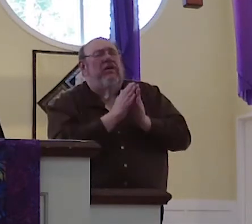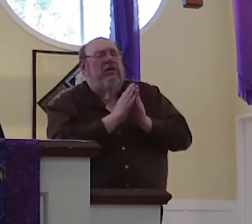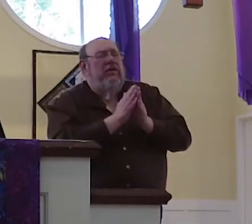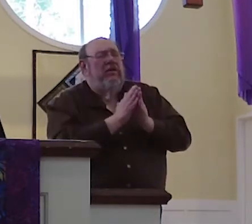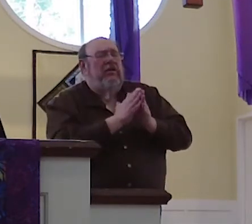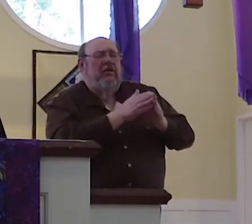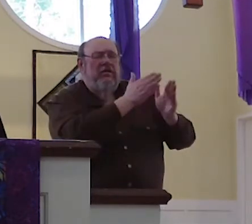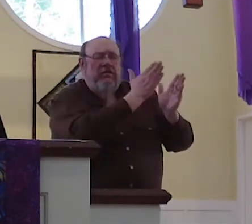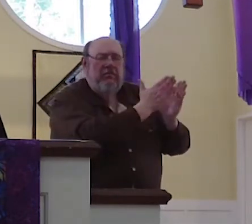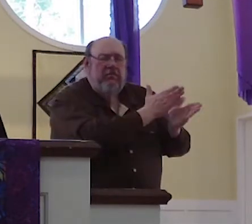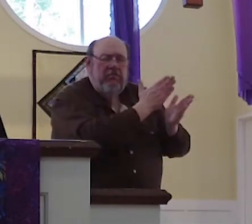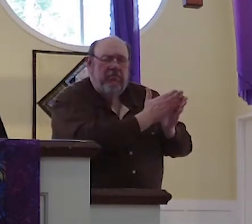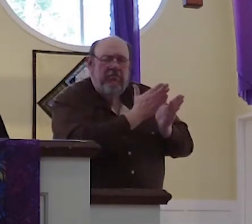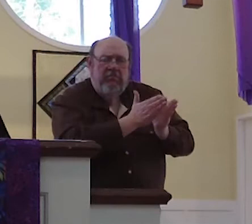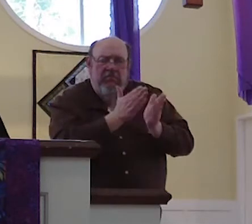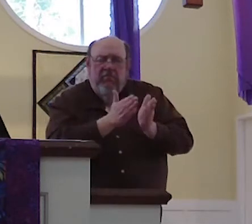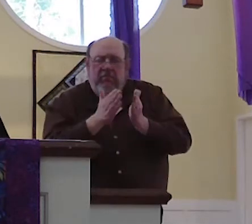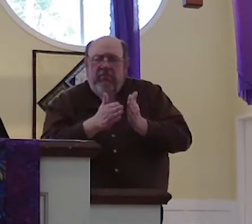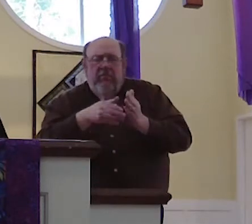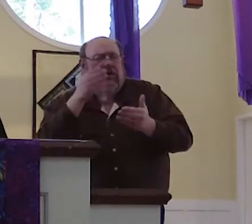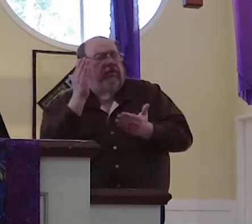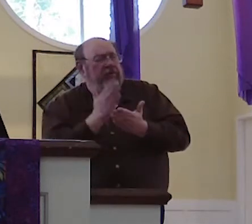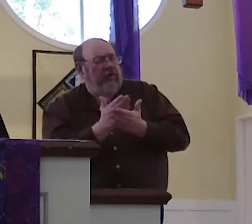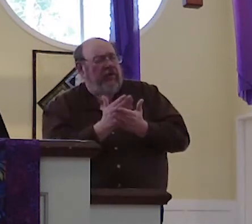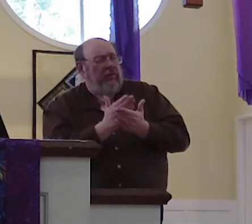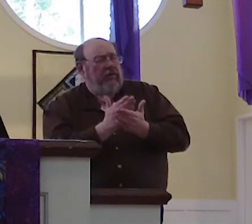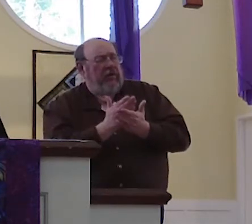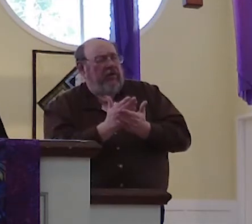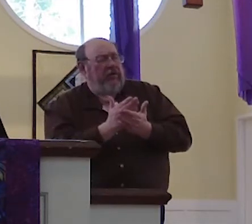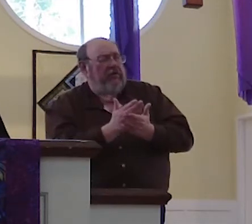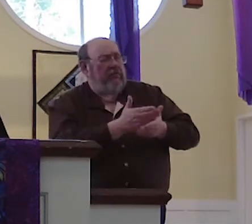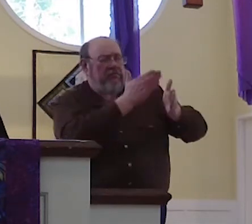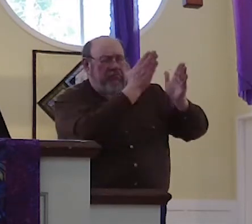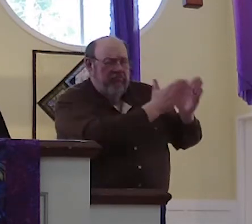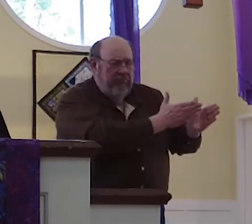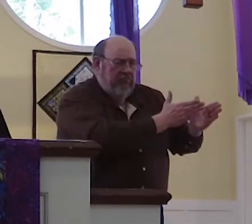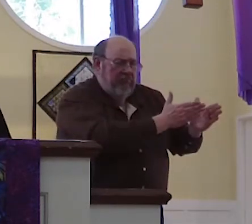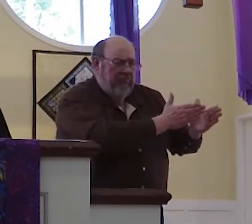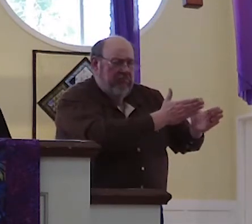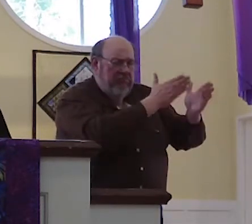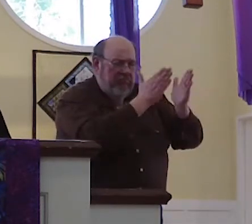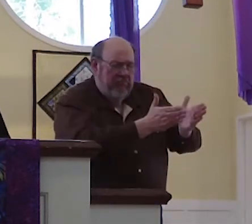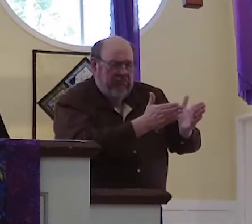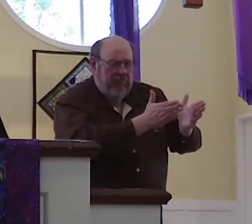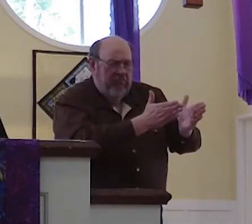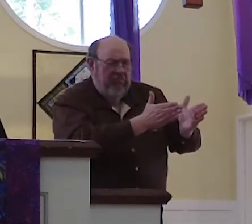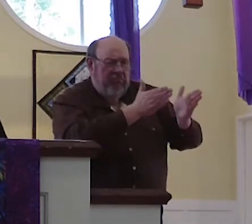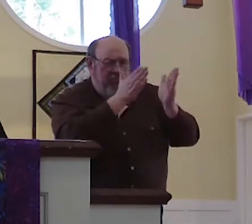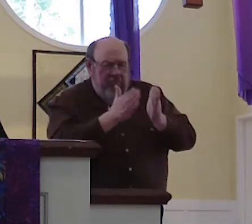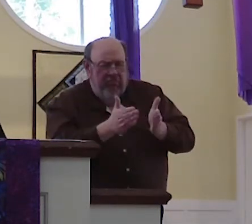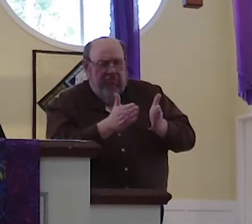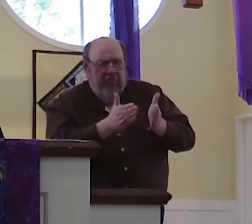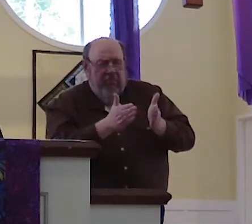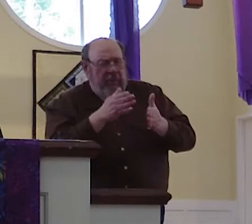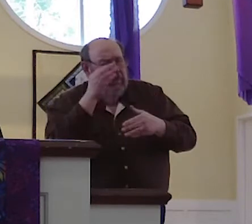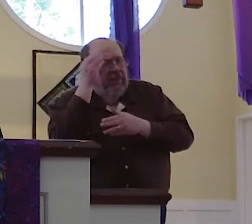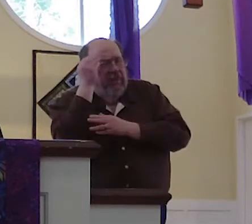parts, just stopping after each section and taking 2 or 3 seconds to think about what you just